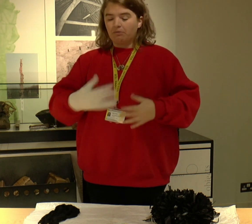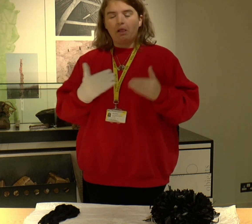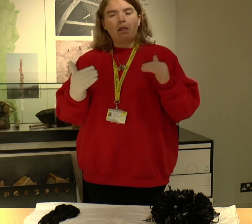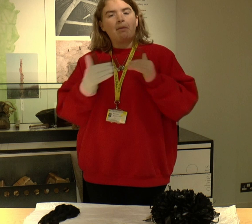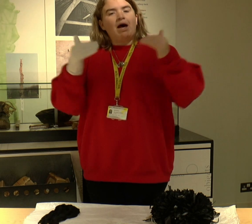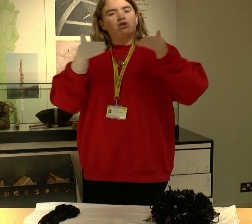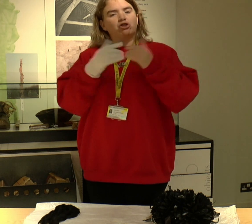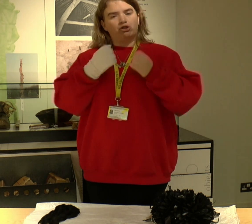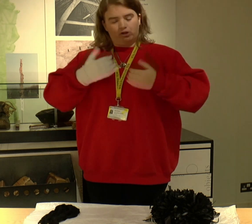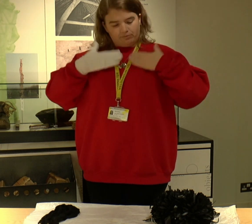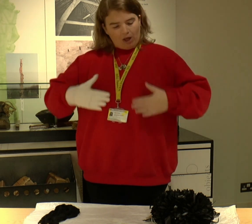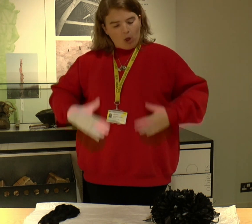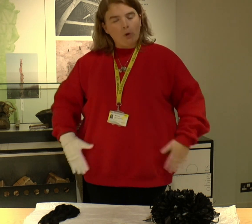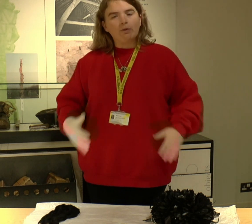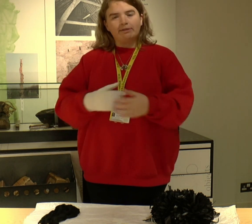The tassels are able to match your clothes.